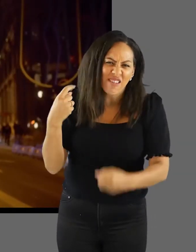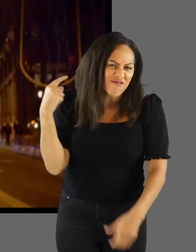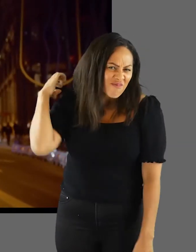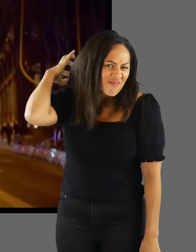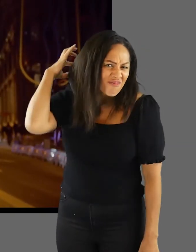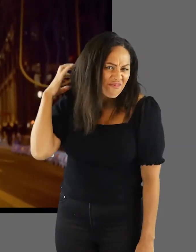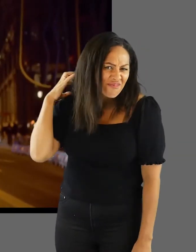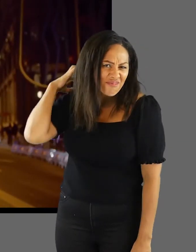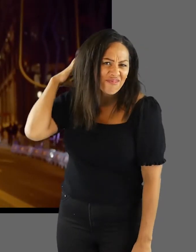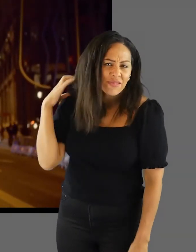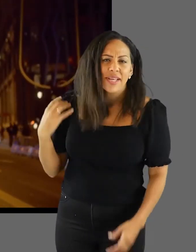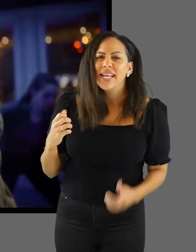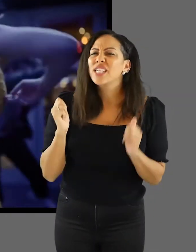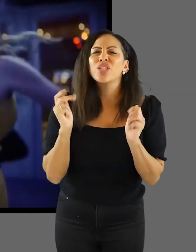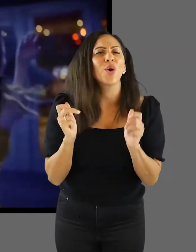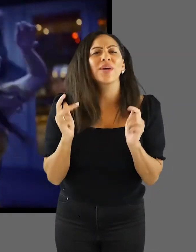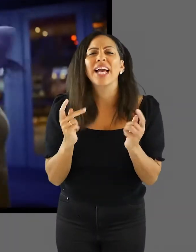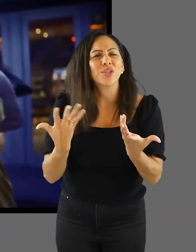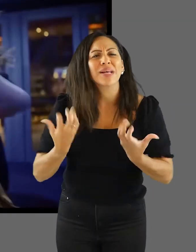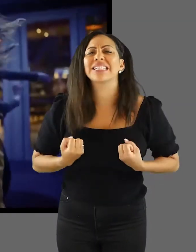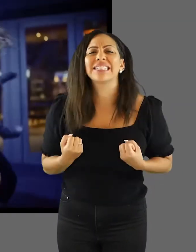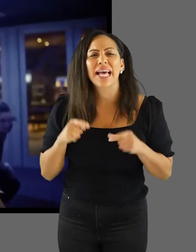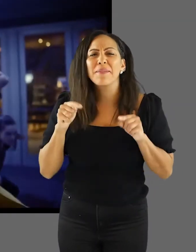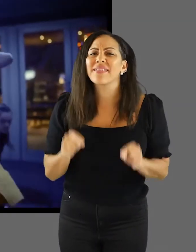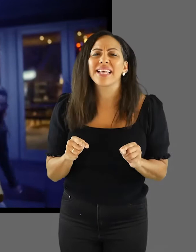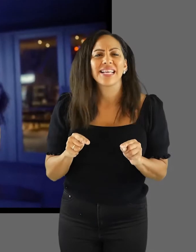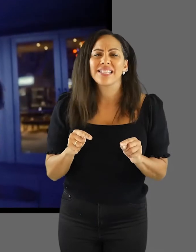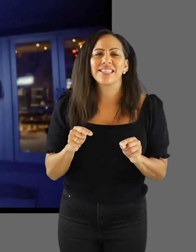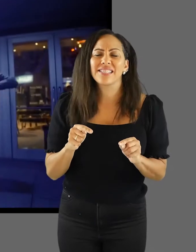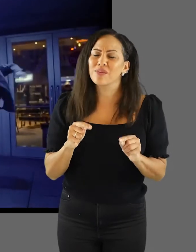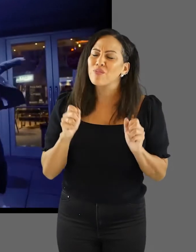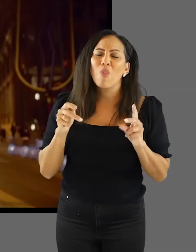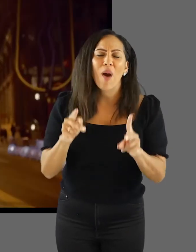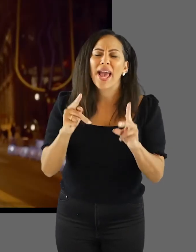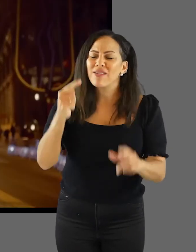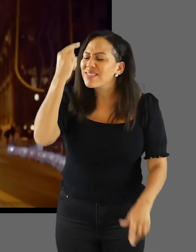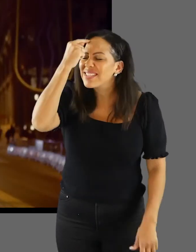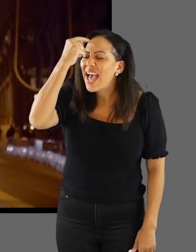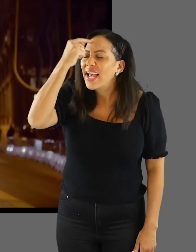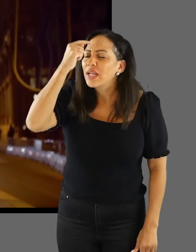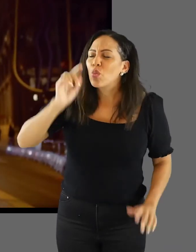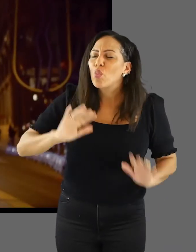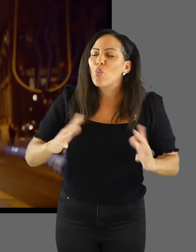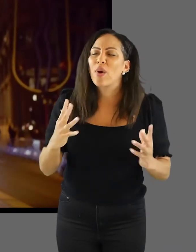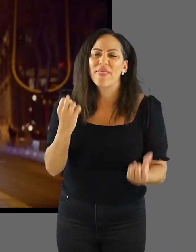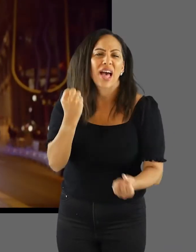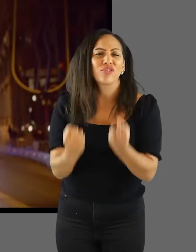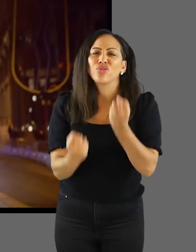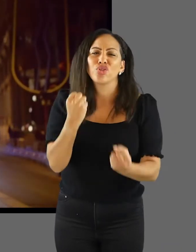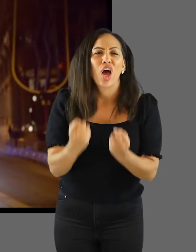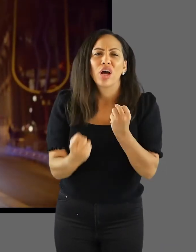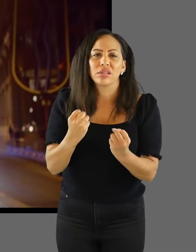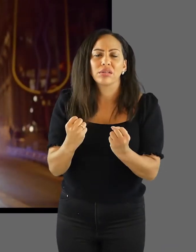Well, with every project, I've found myself growing more and more curious about the human